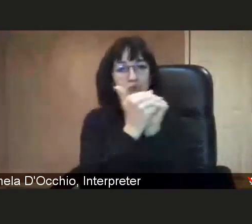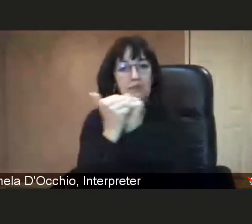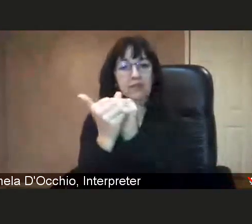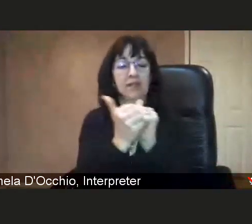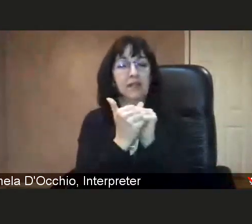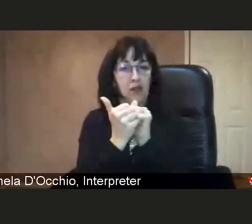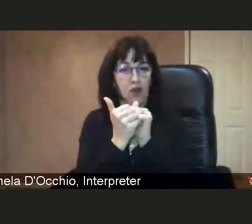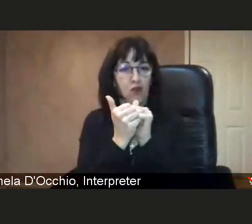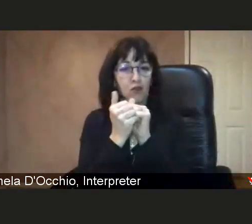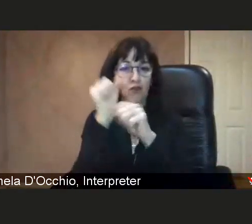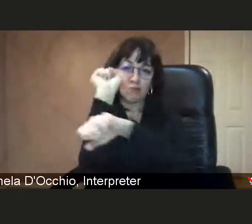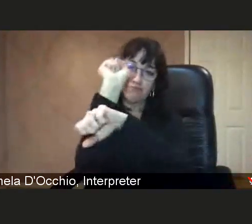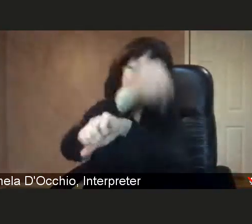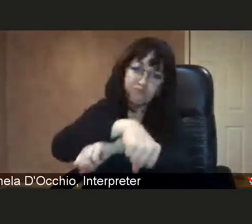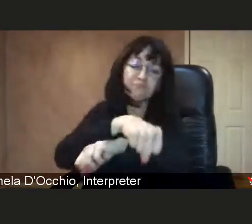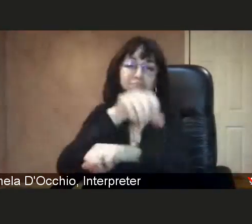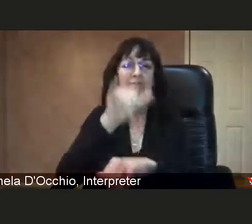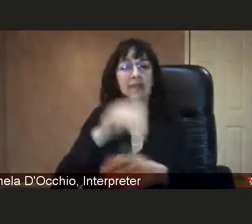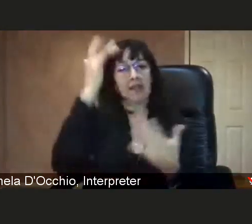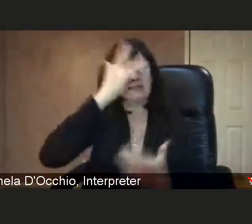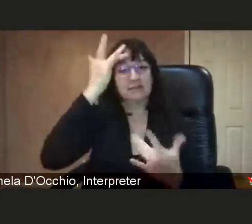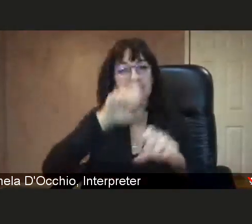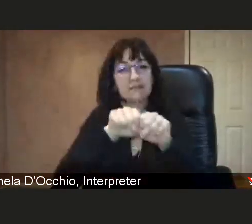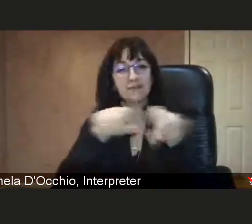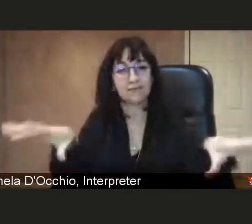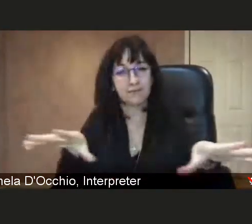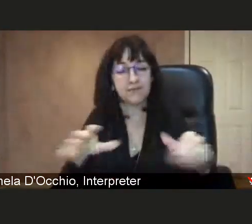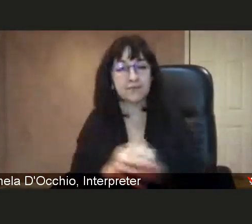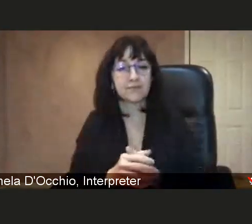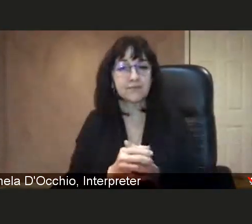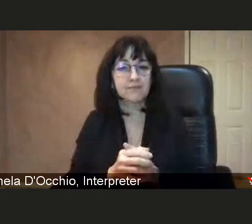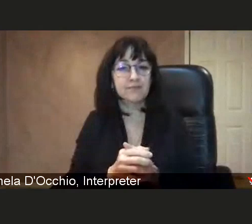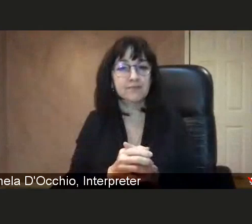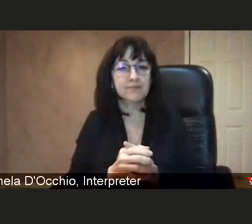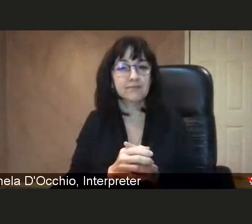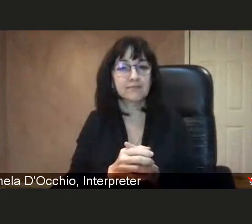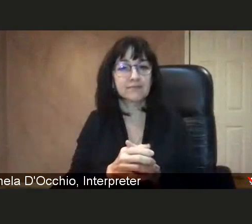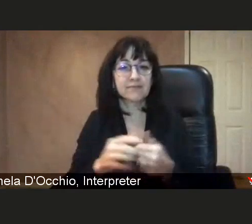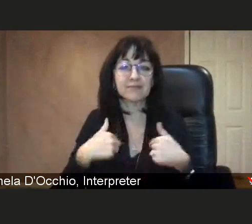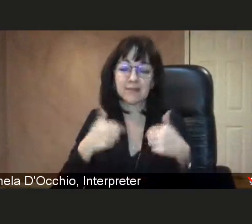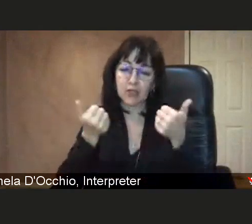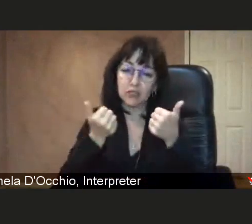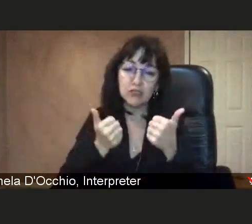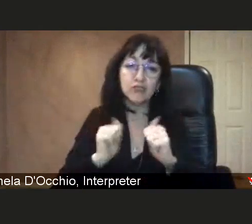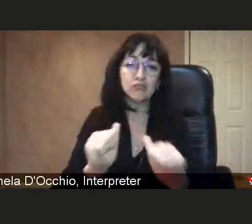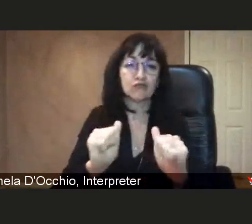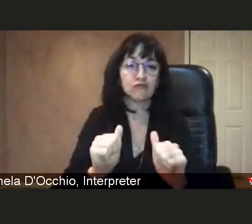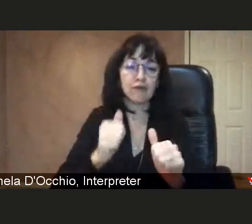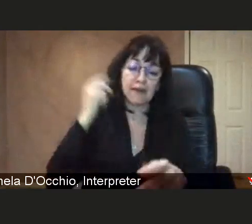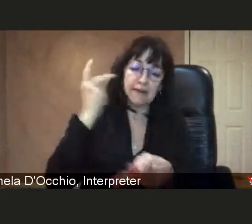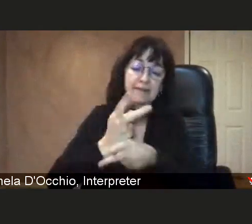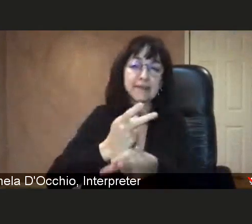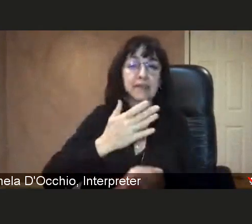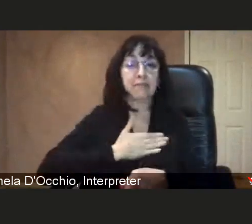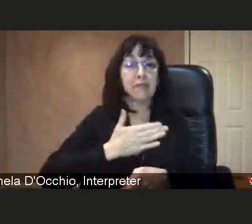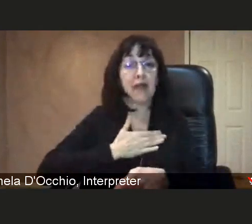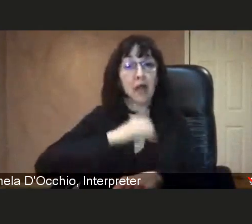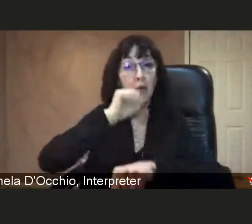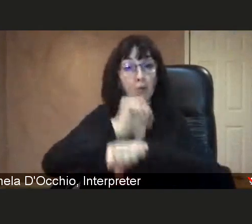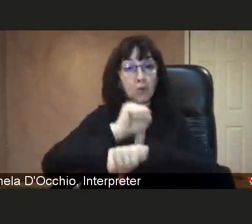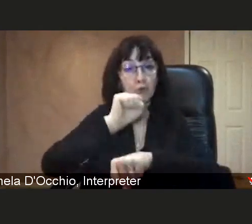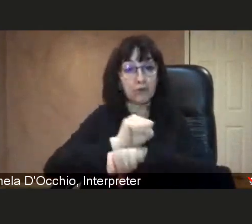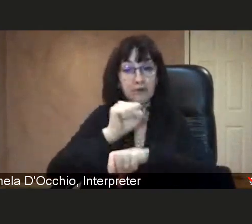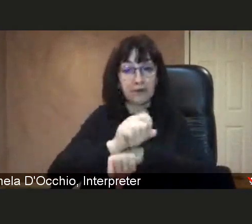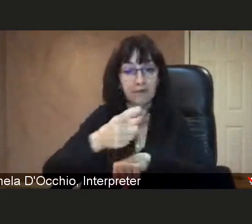I've also tried very hard, as you've heard, to keep our employees working here as we try to retrain